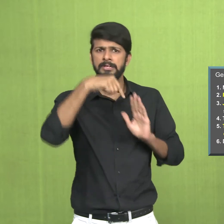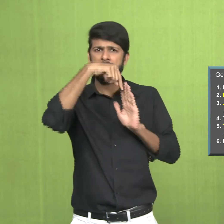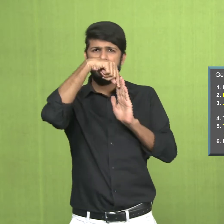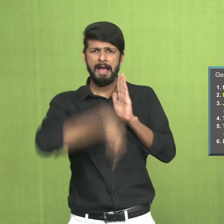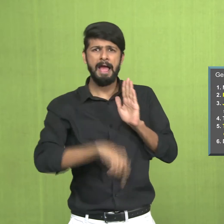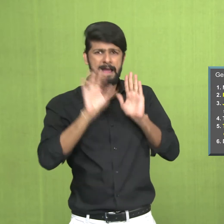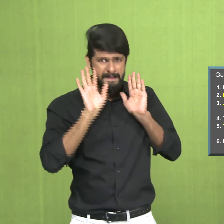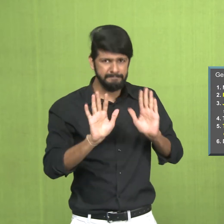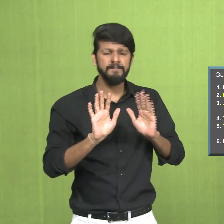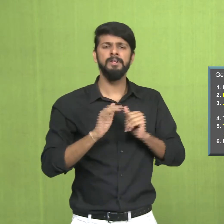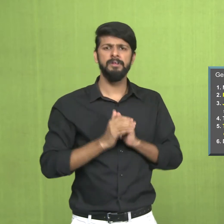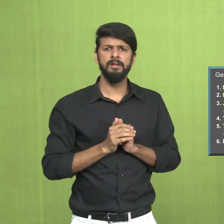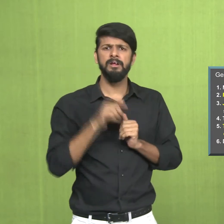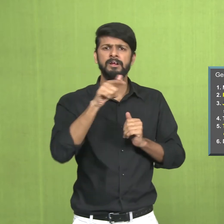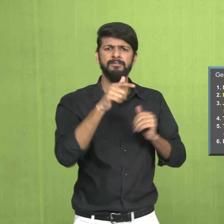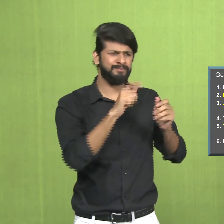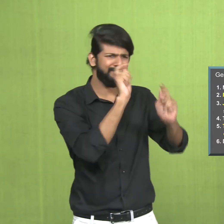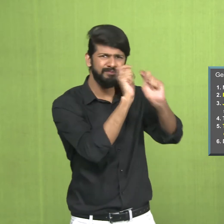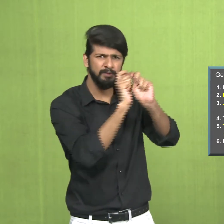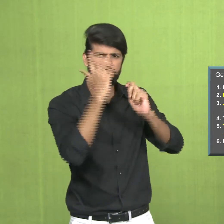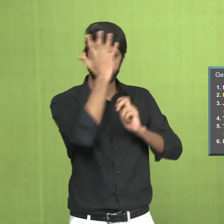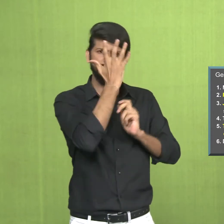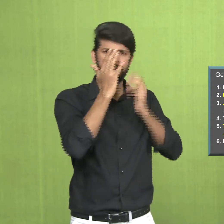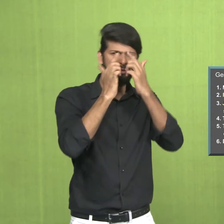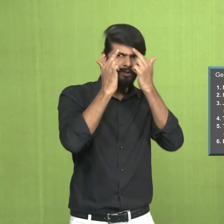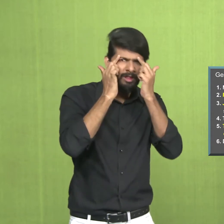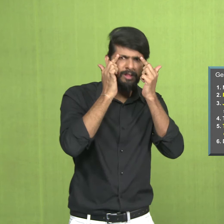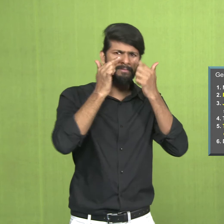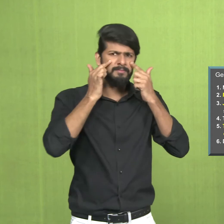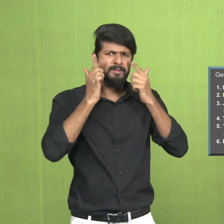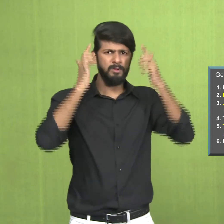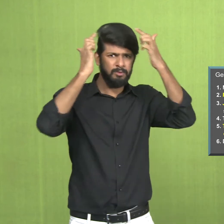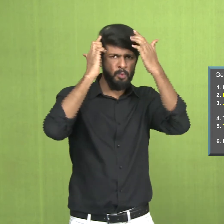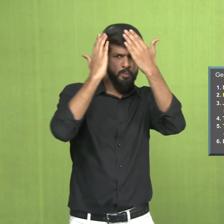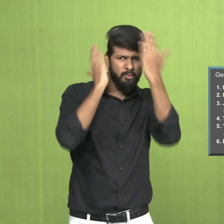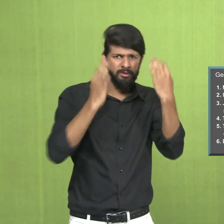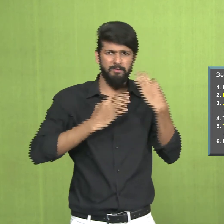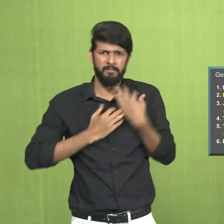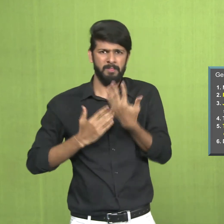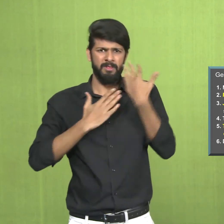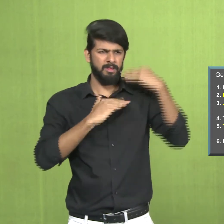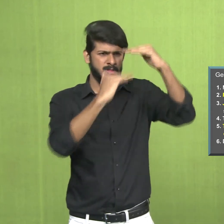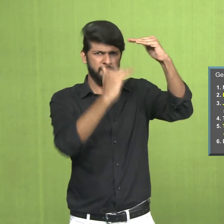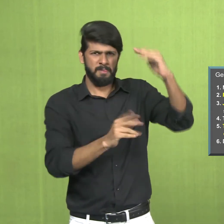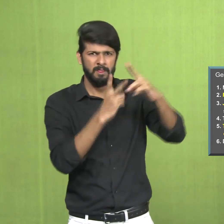And the details in this sculpture shows the kind of skills, very high level of